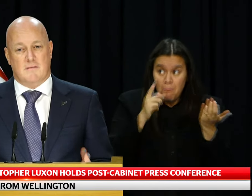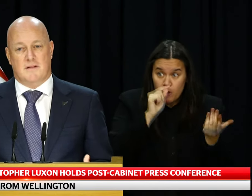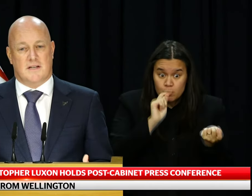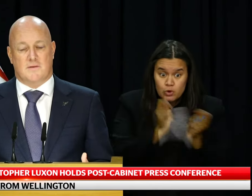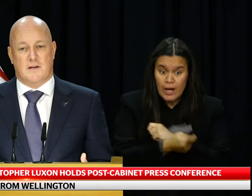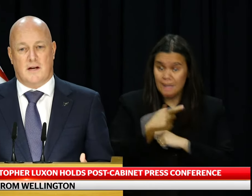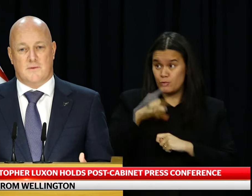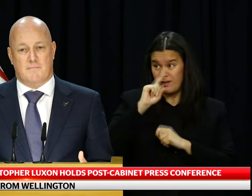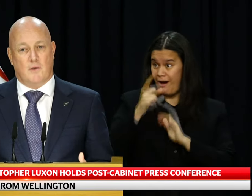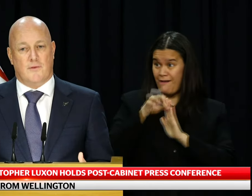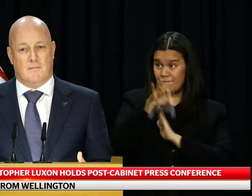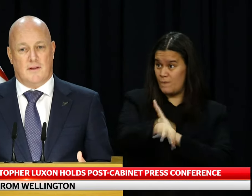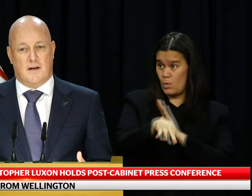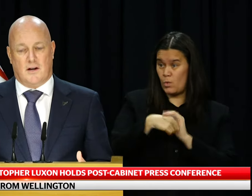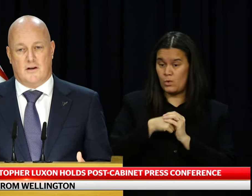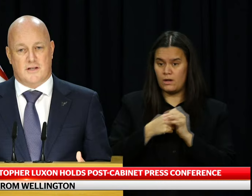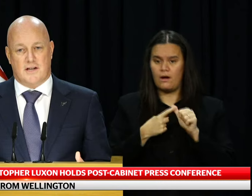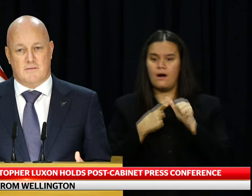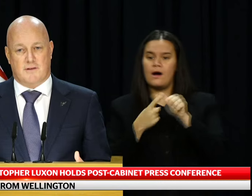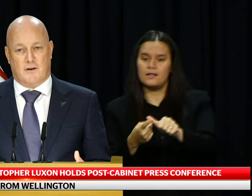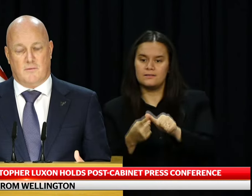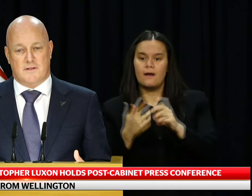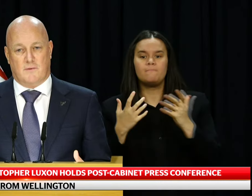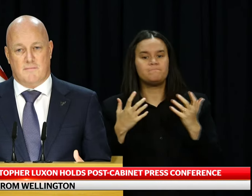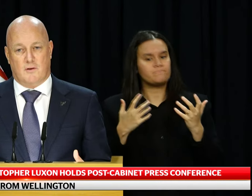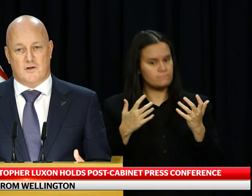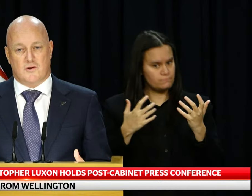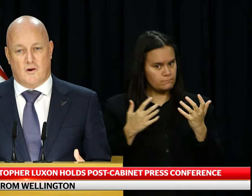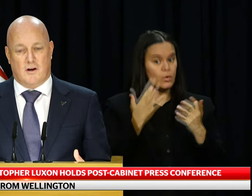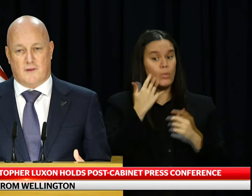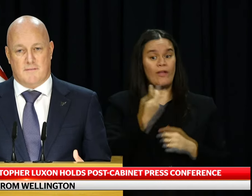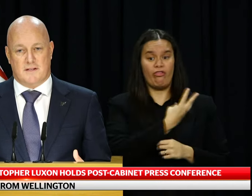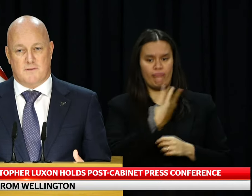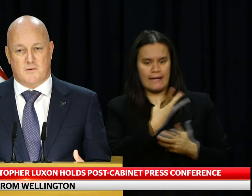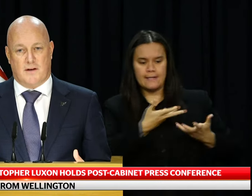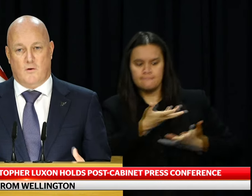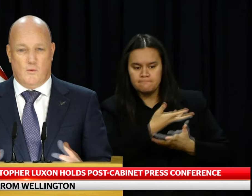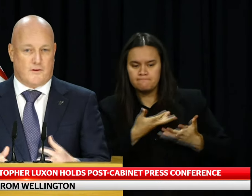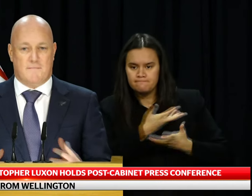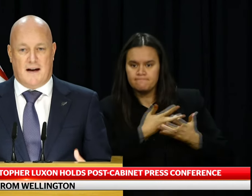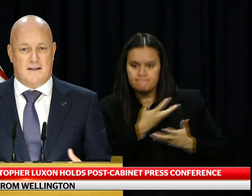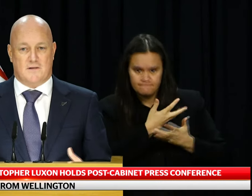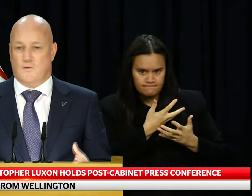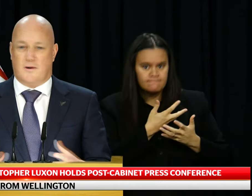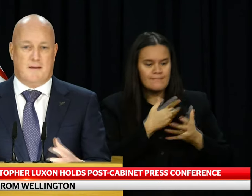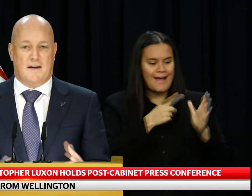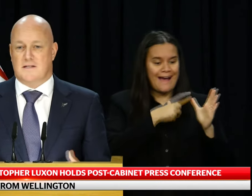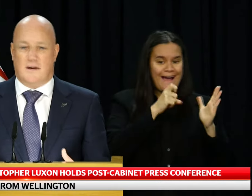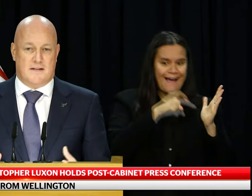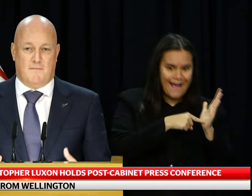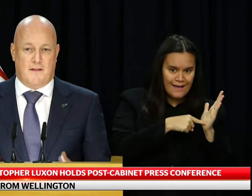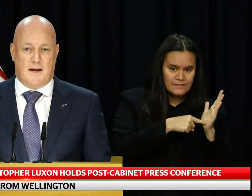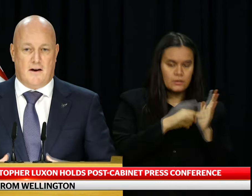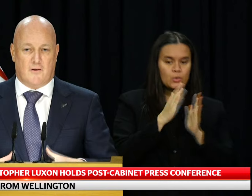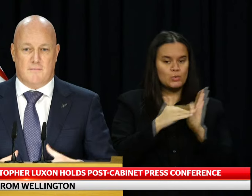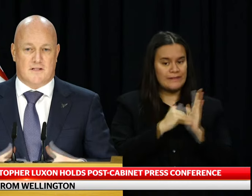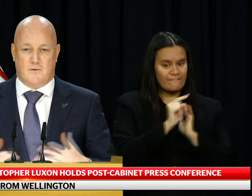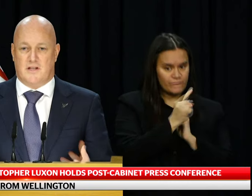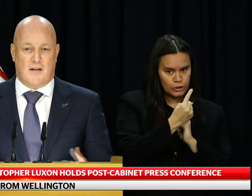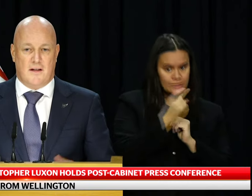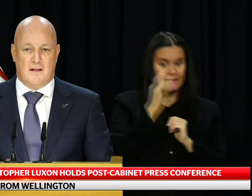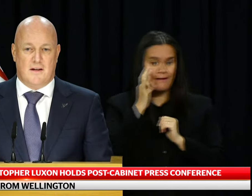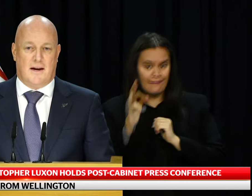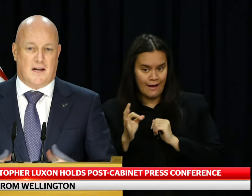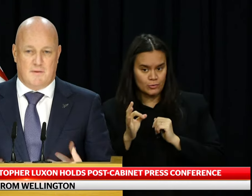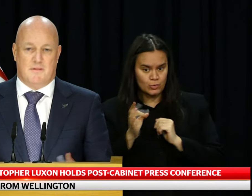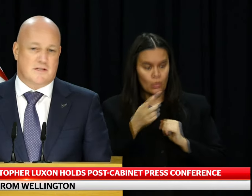our commitments as we built them in that negotiation period was that we built strong agreements between all three parties, and all three parties signed up for that. Our agreements to